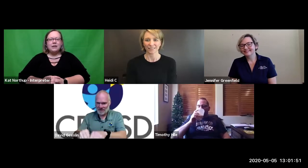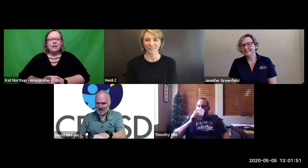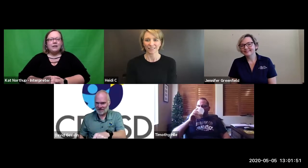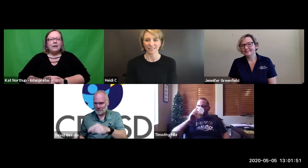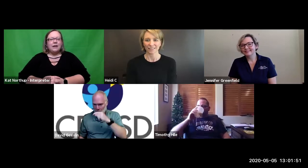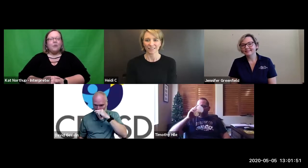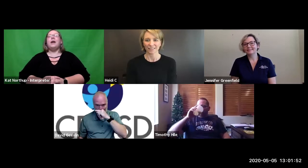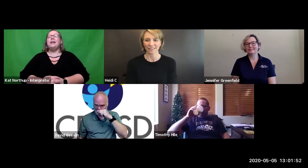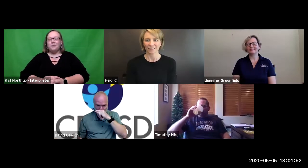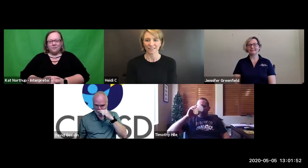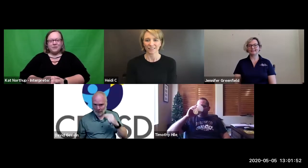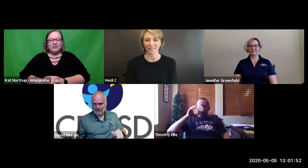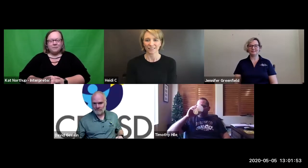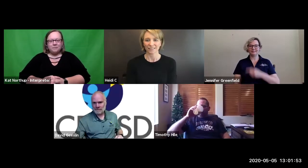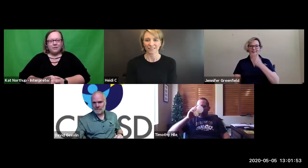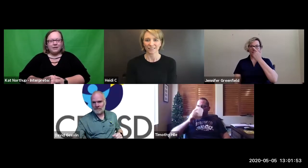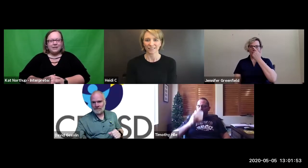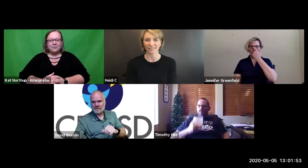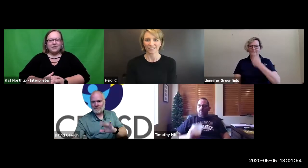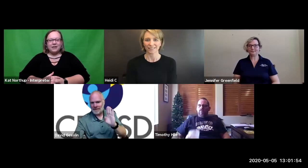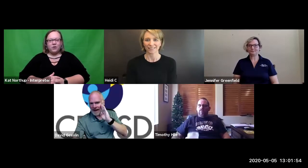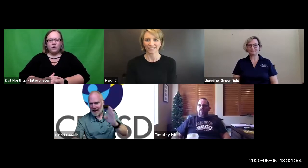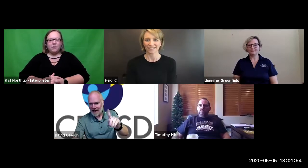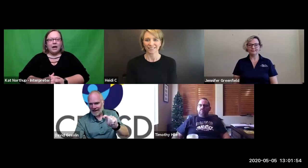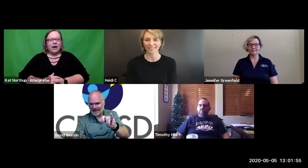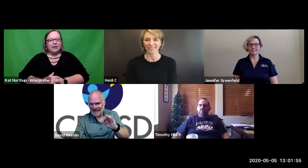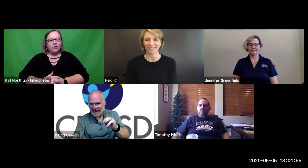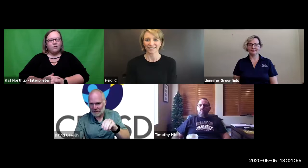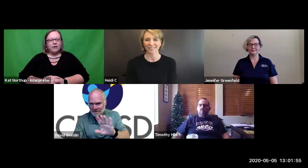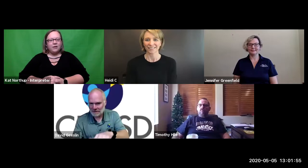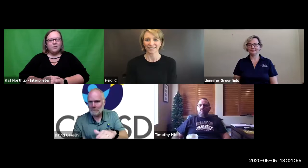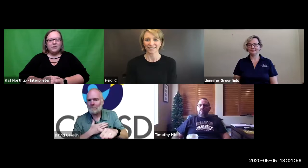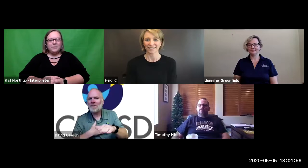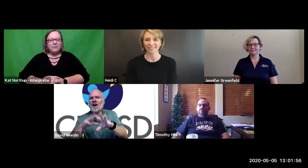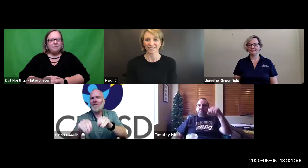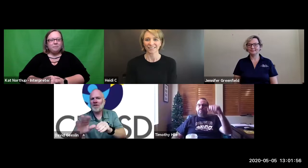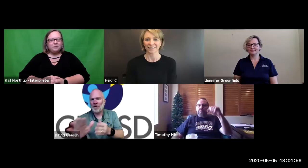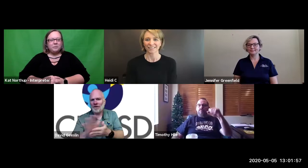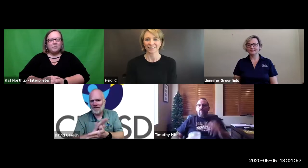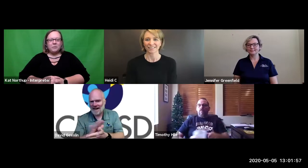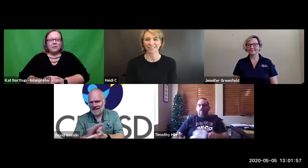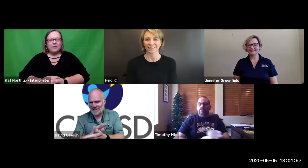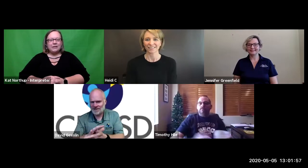Timothy. Okay. Timothy, if you wouldn't mind hiding your video.